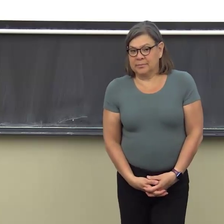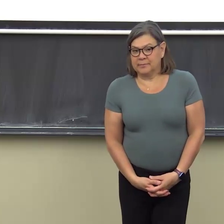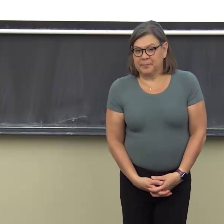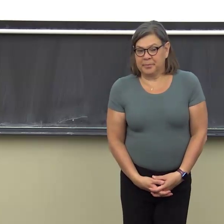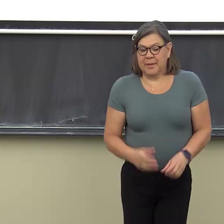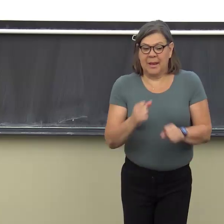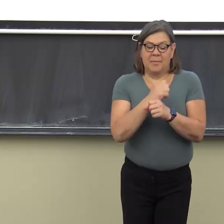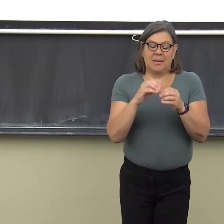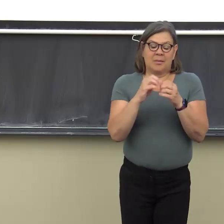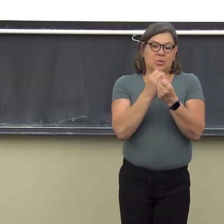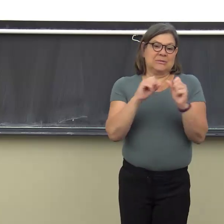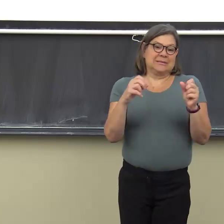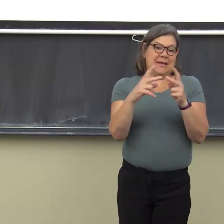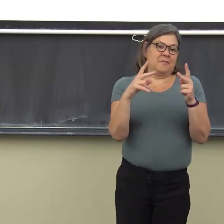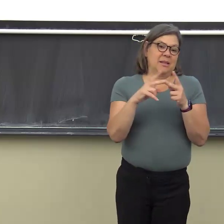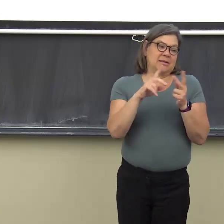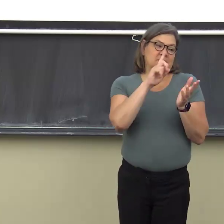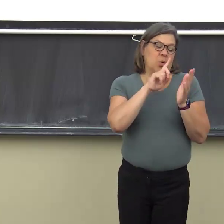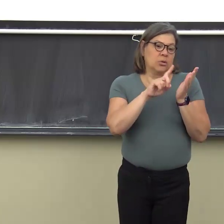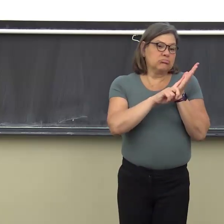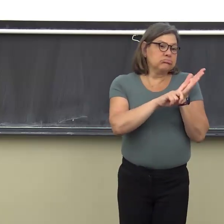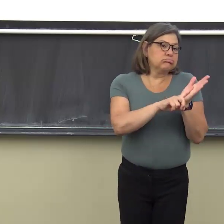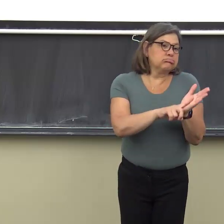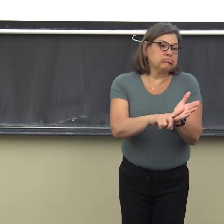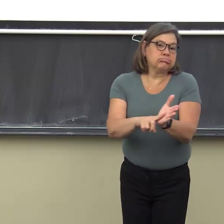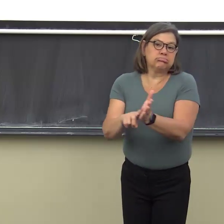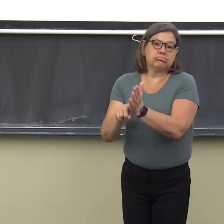safer place for exploration, even of how we can,